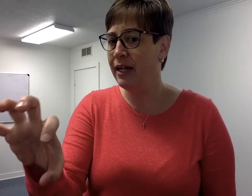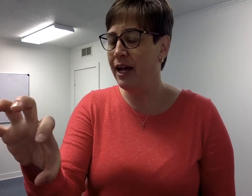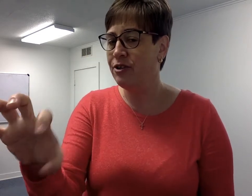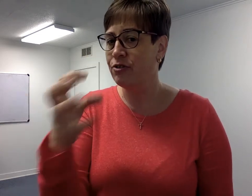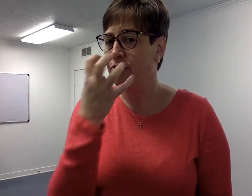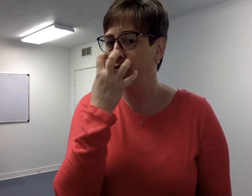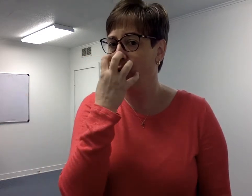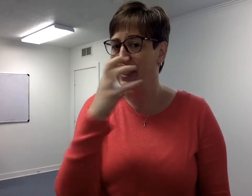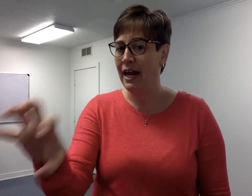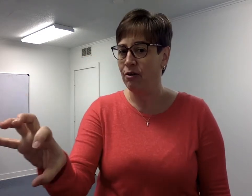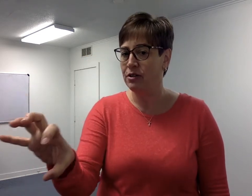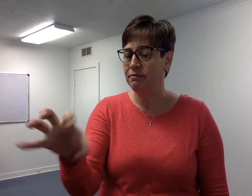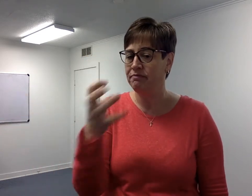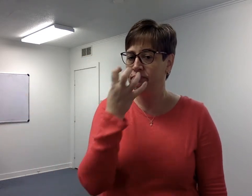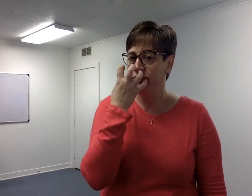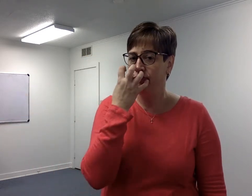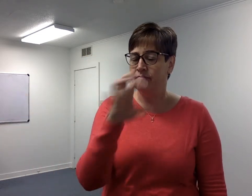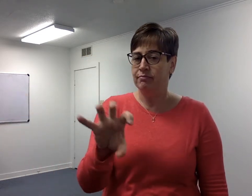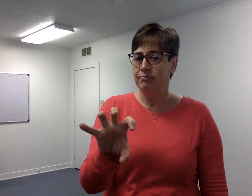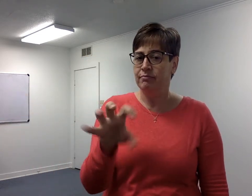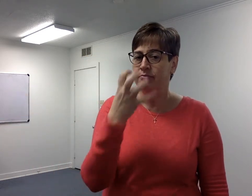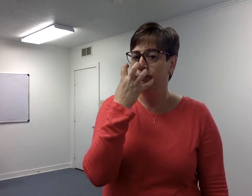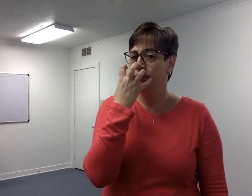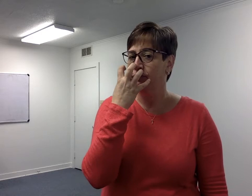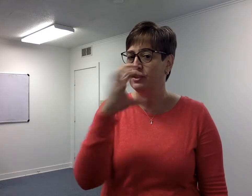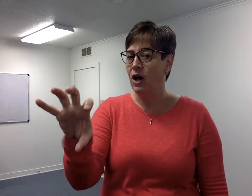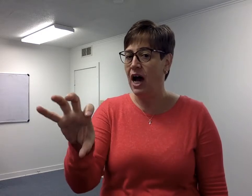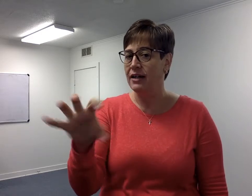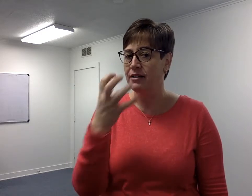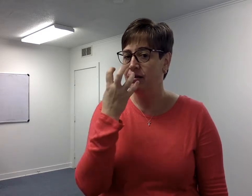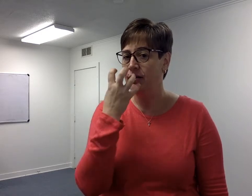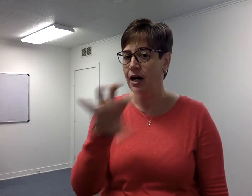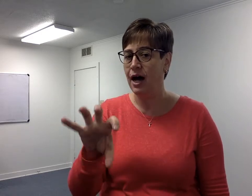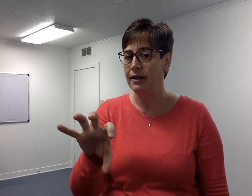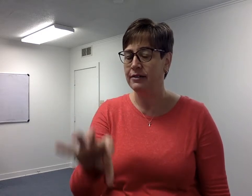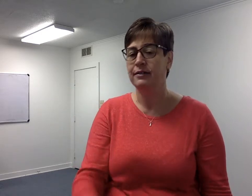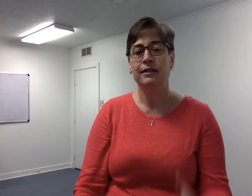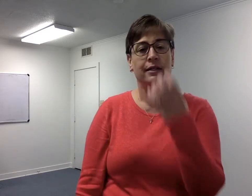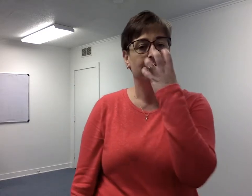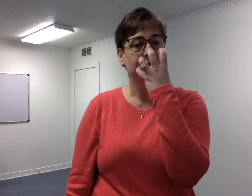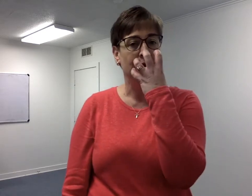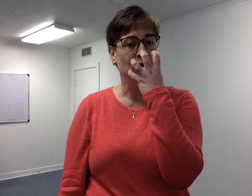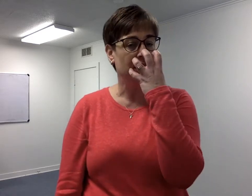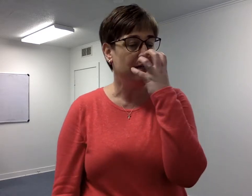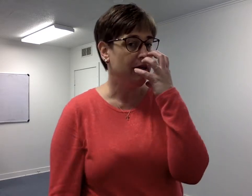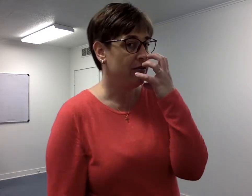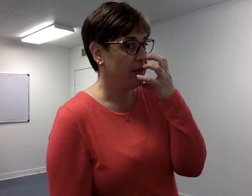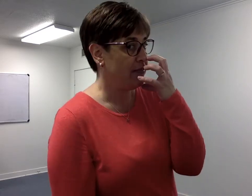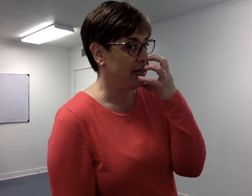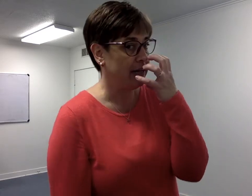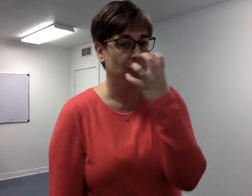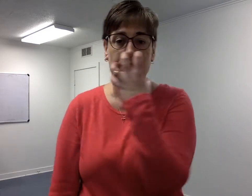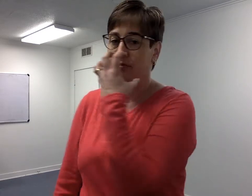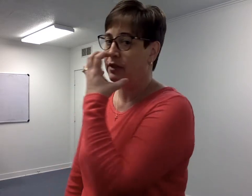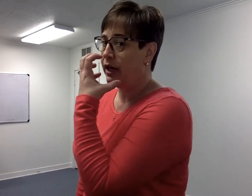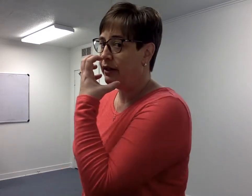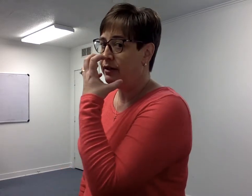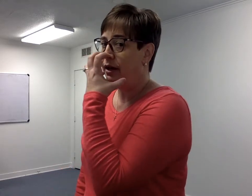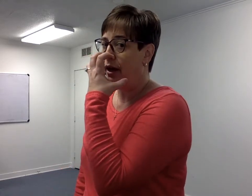and you're throwing it out. So hot, hot. Same with the left-hander, okay? And